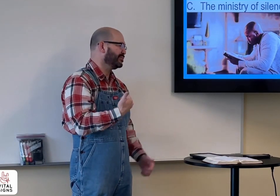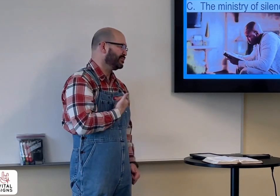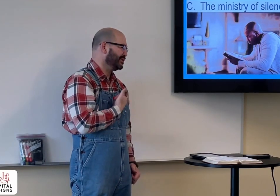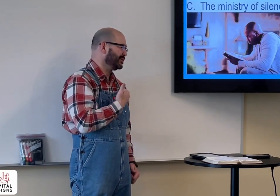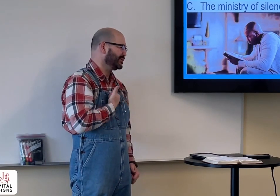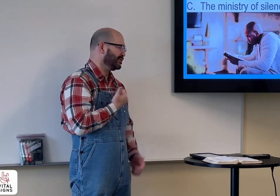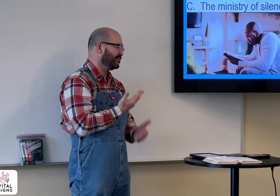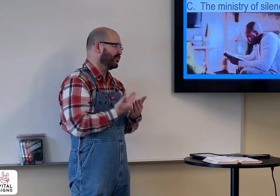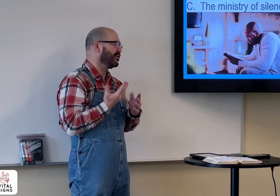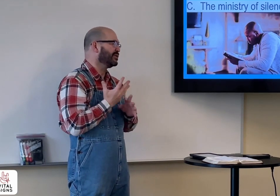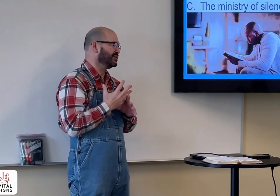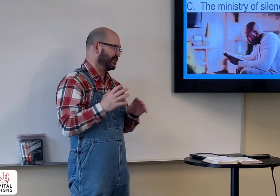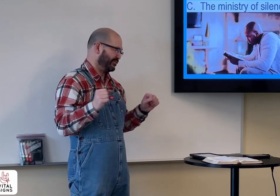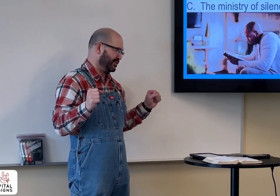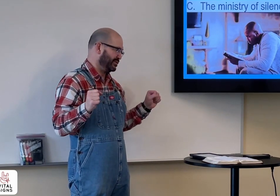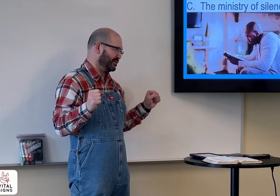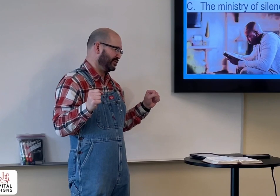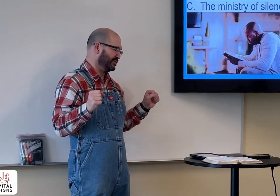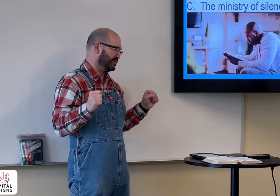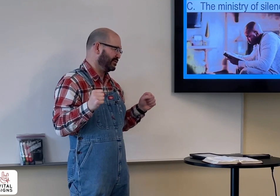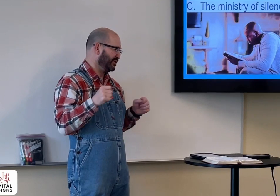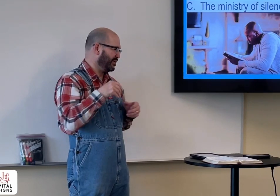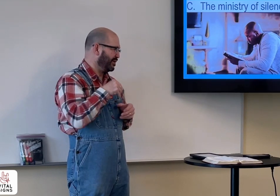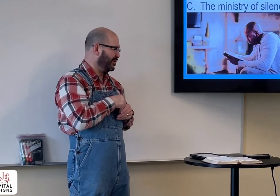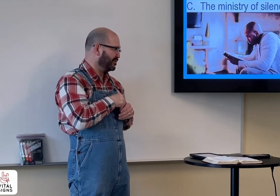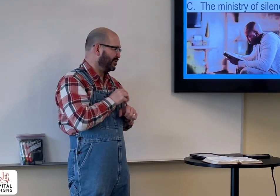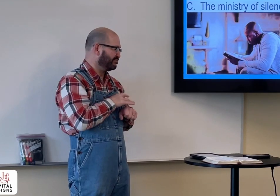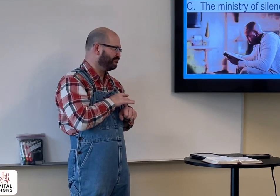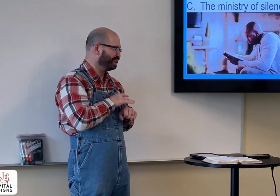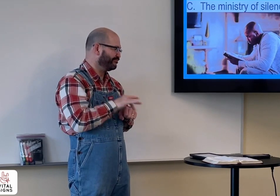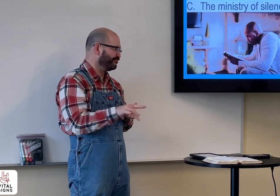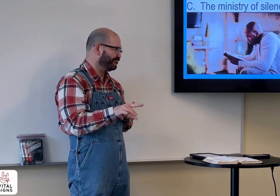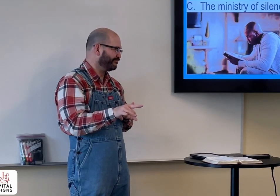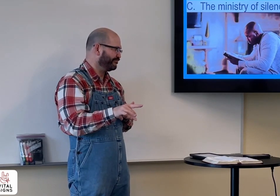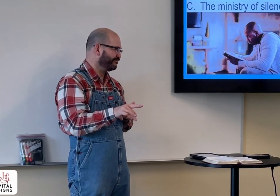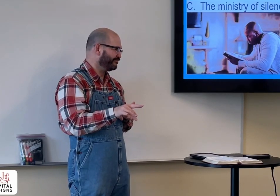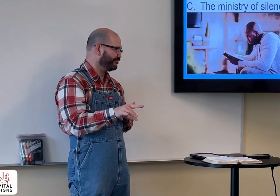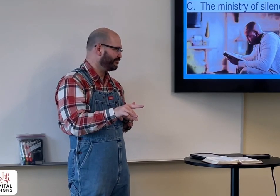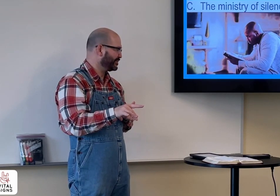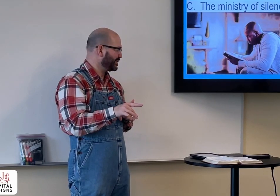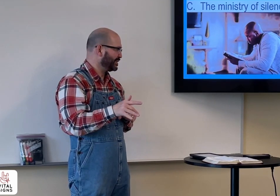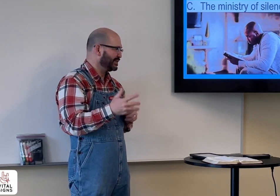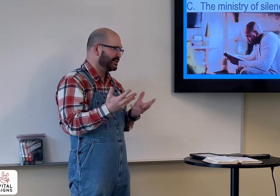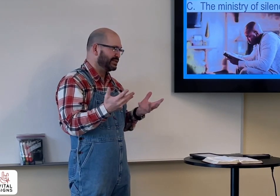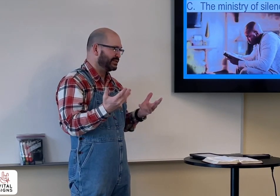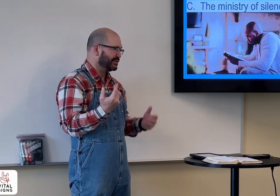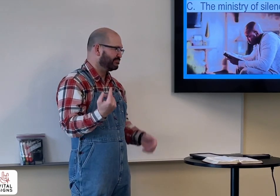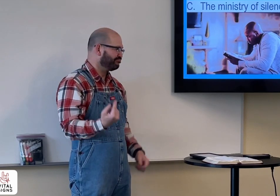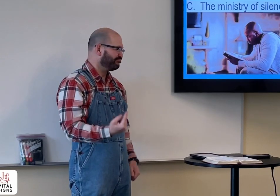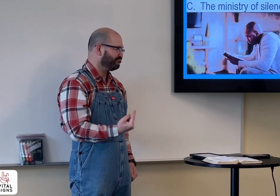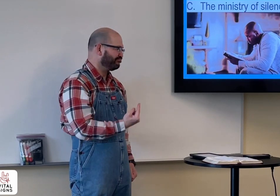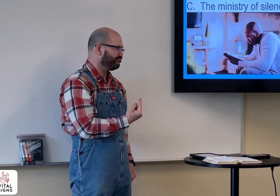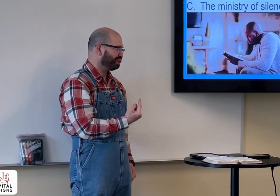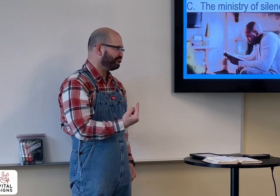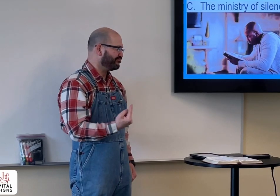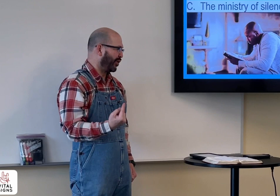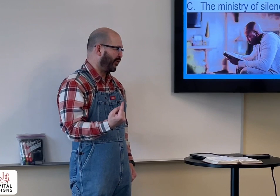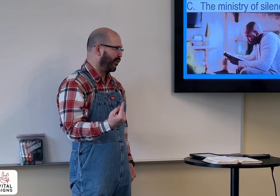I remember myself. Before I was saved, and my heart was felt so empty, I felt alone.